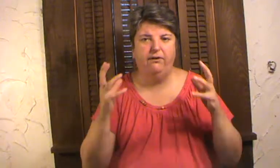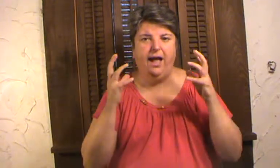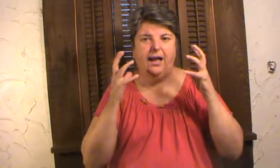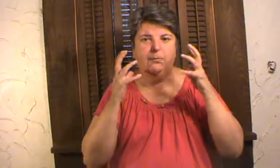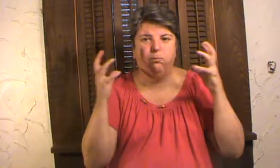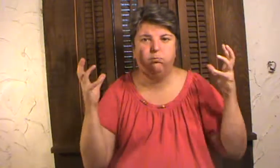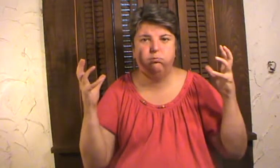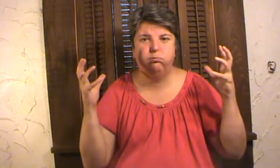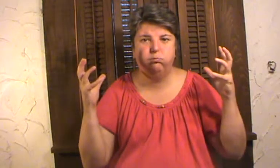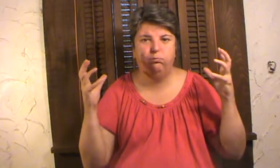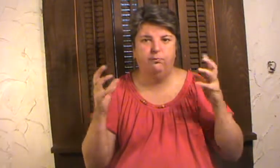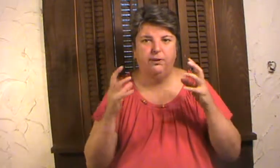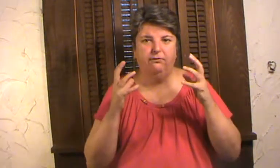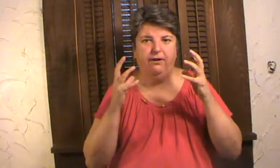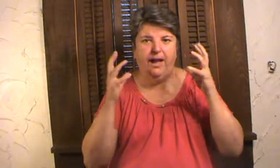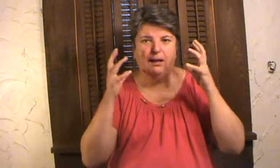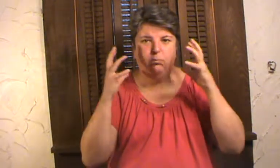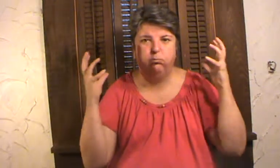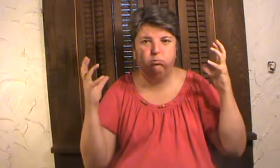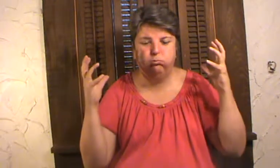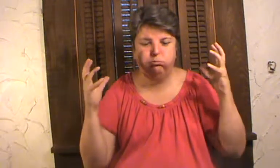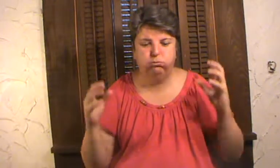Fat, fat.